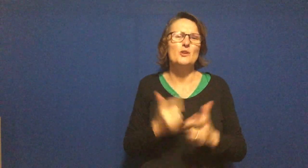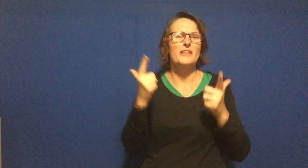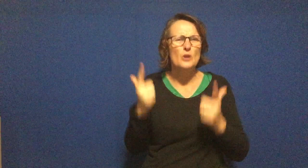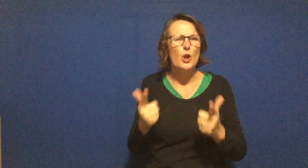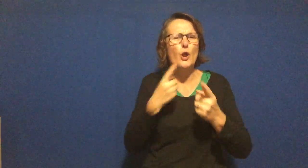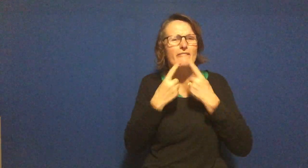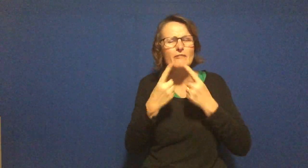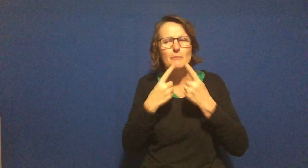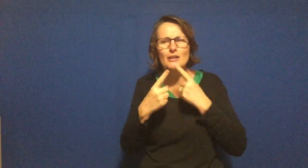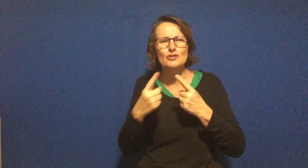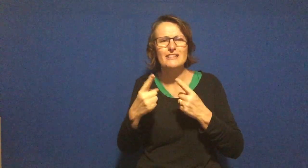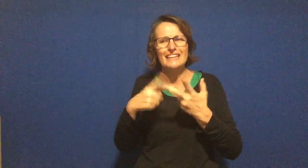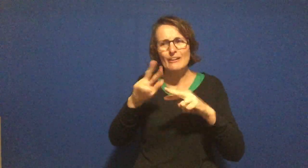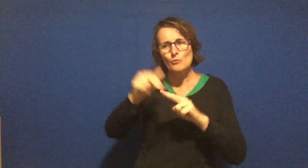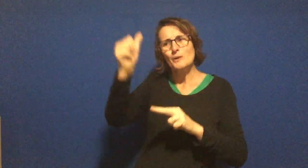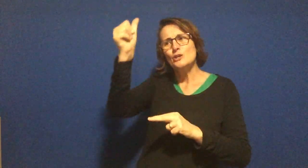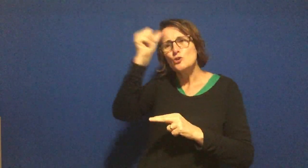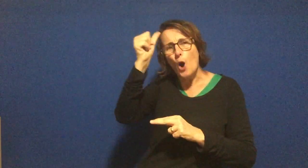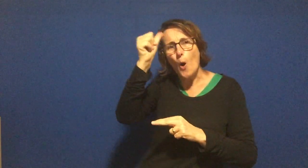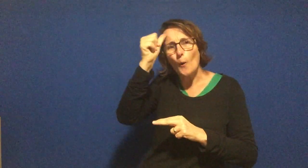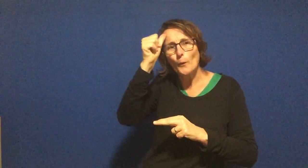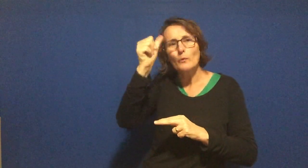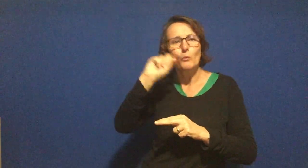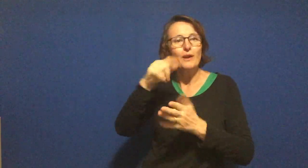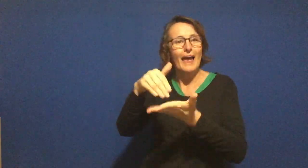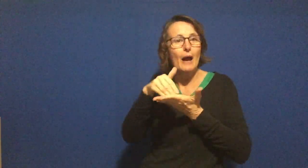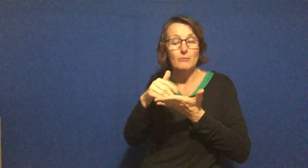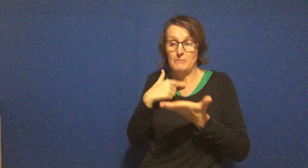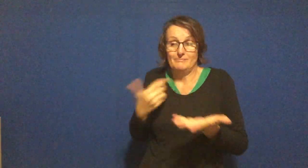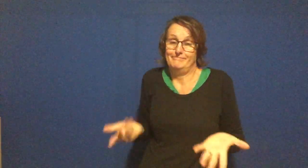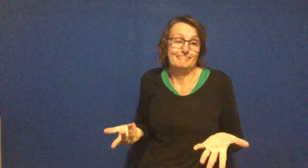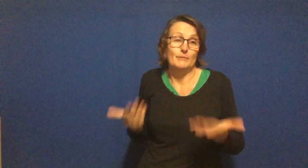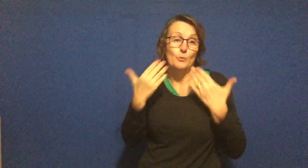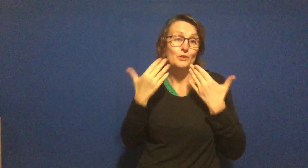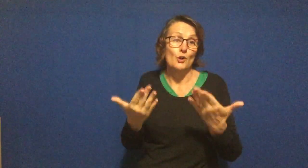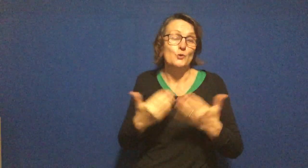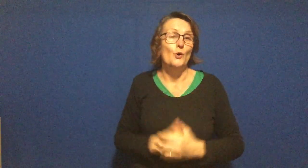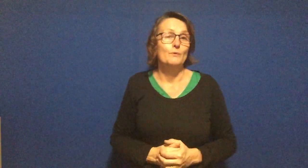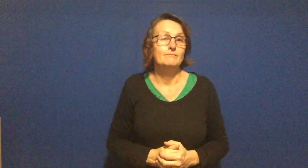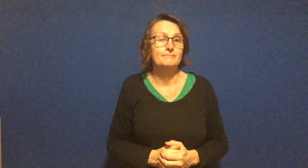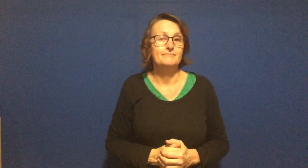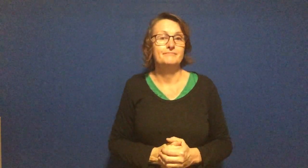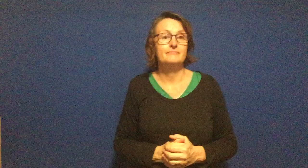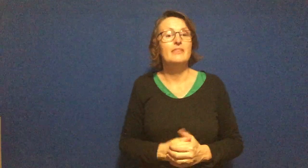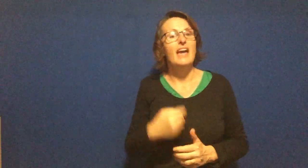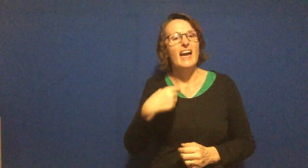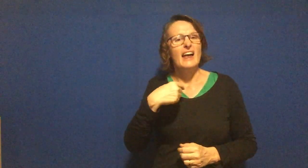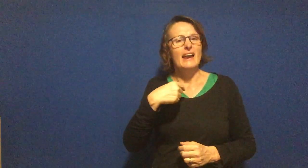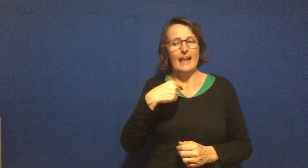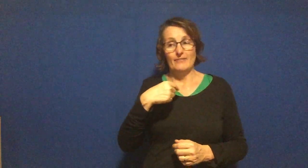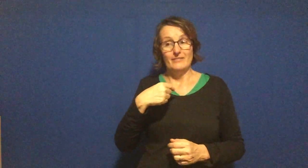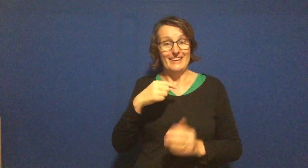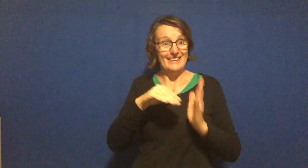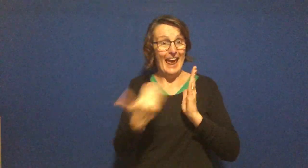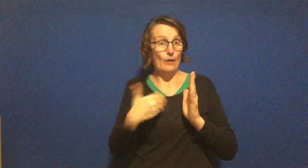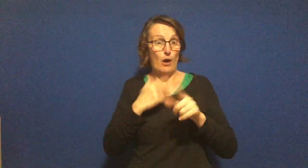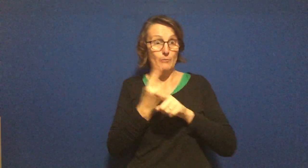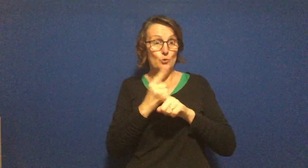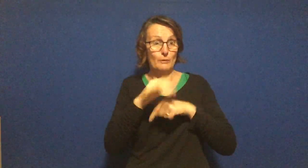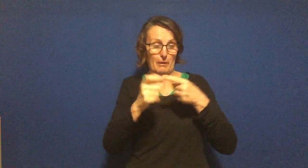that you could know, but we don't. And of course, we're taking some of this information from an opinion piece, and there were other comments made by